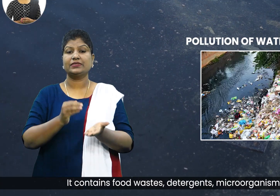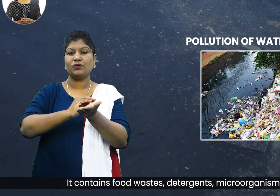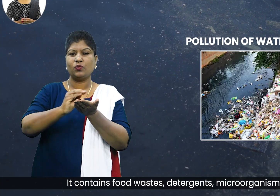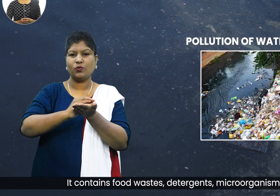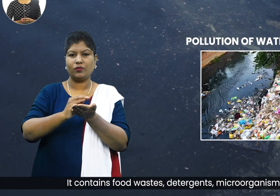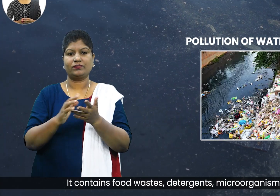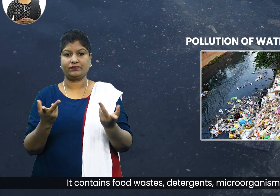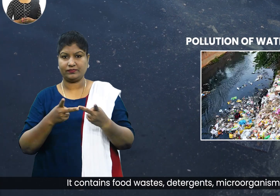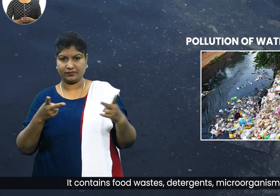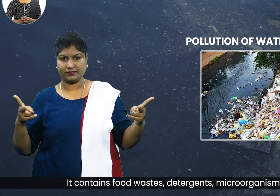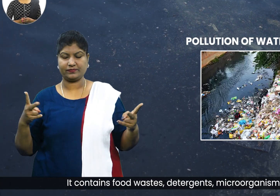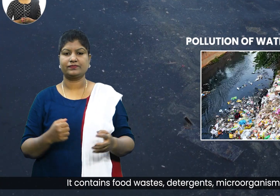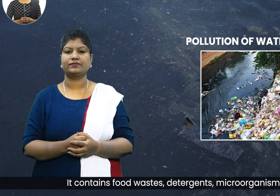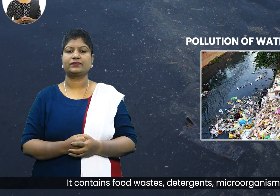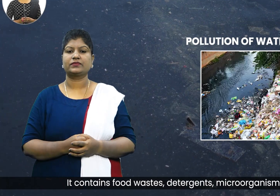detergents,